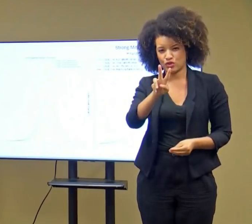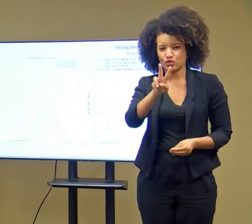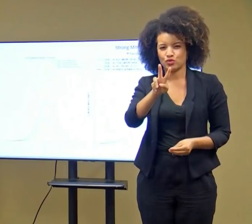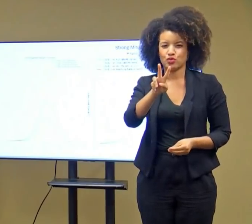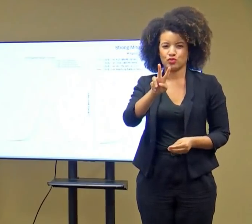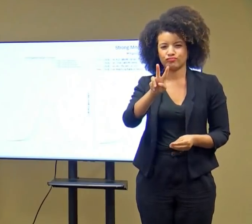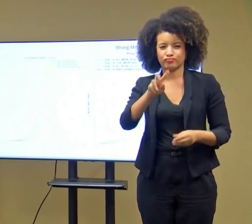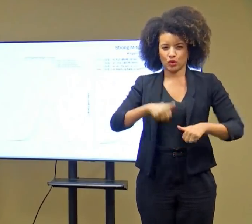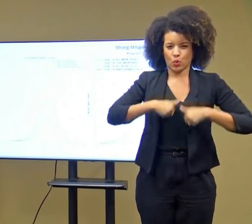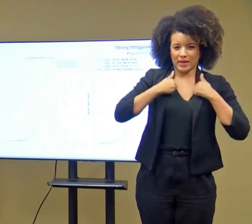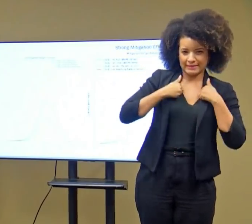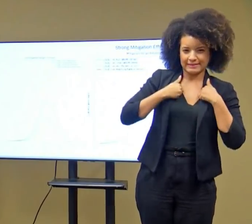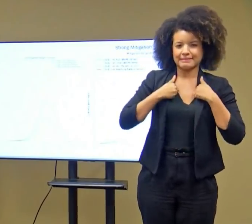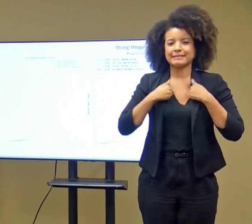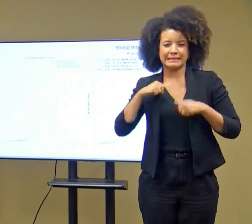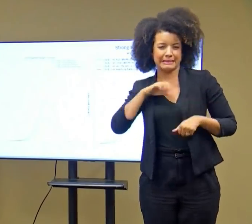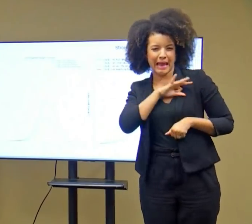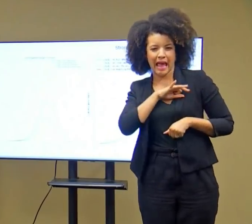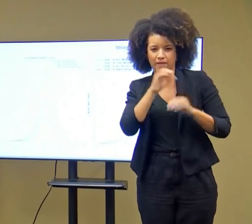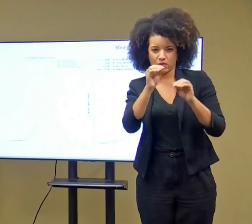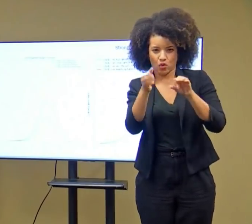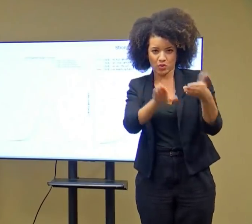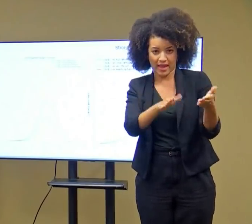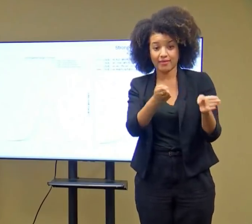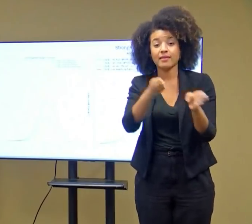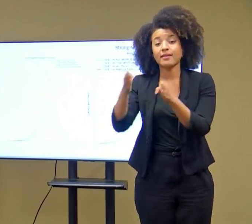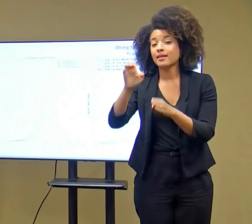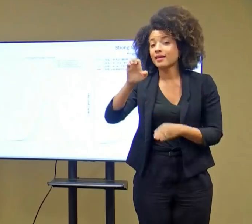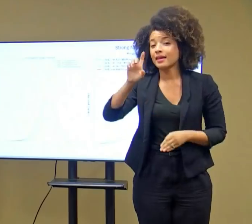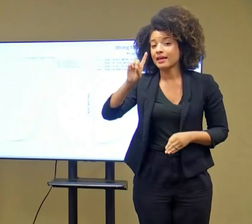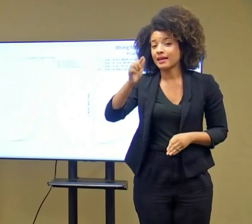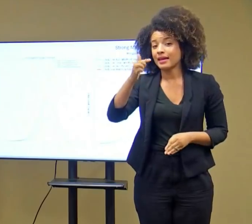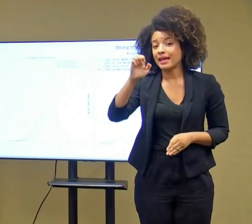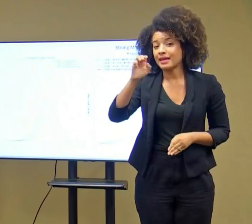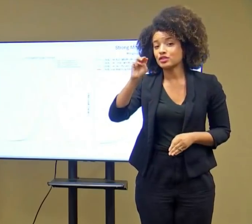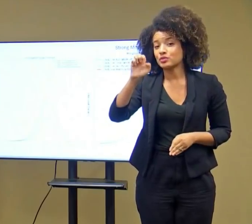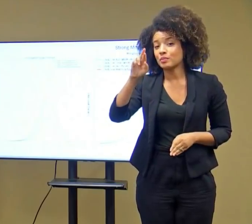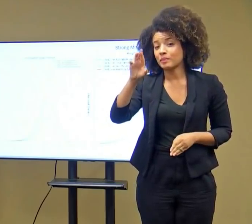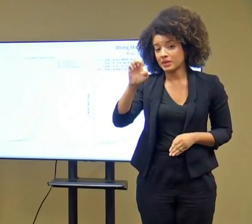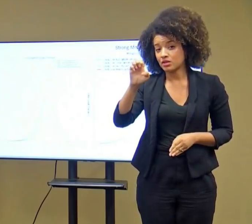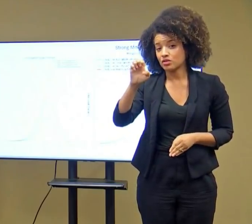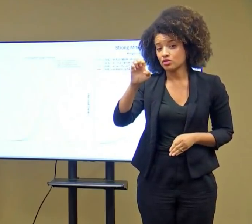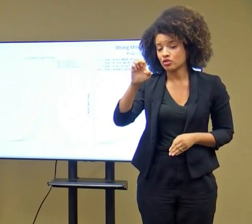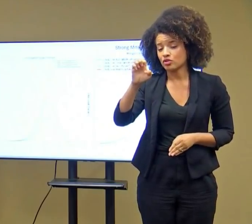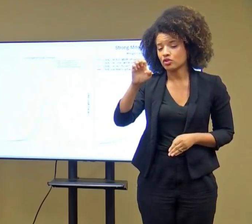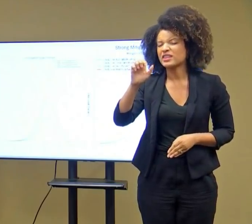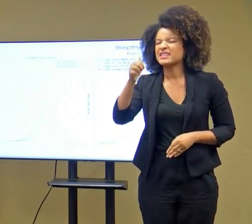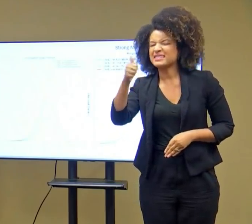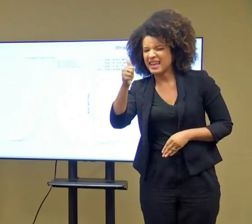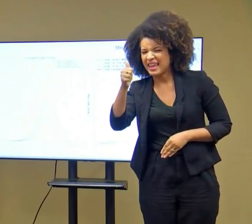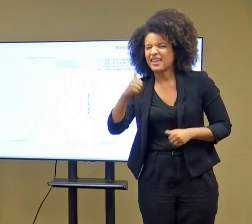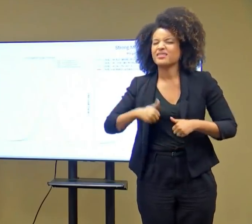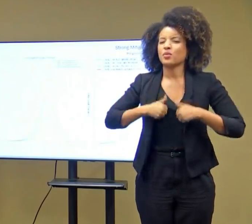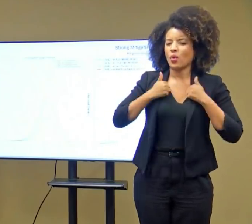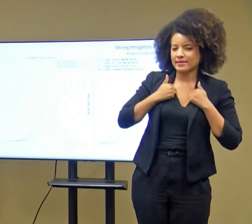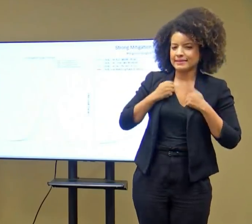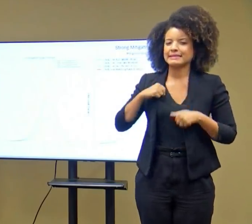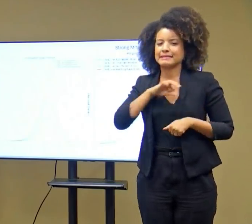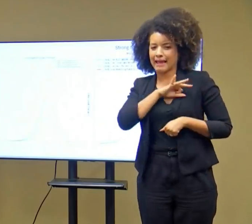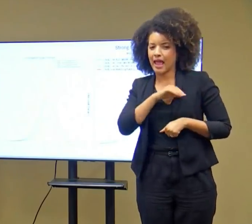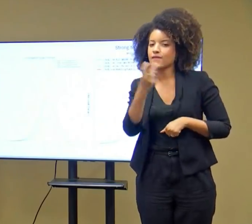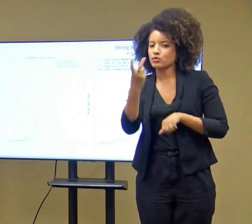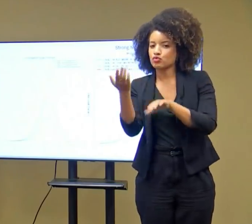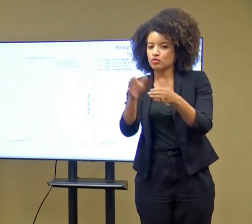staff members, 0 deaths. Edgemere has 10 residents or staff members, 2